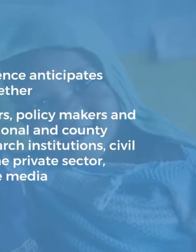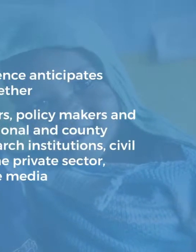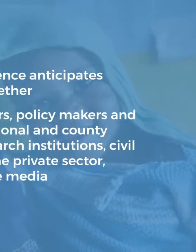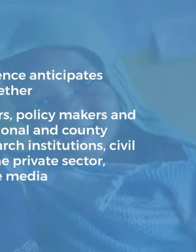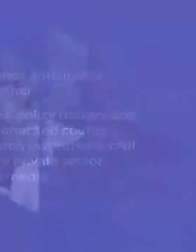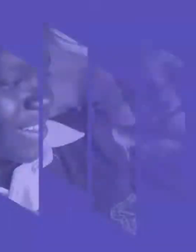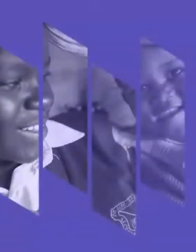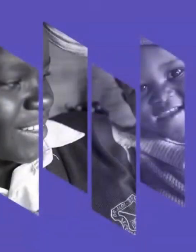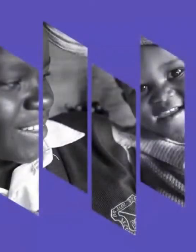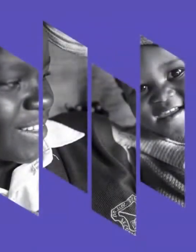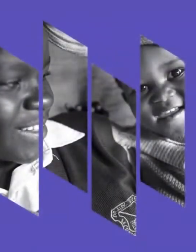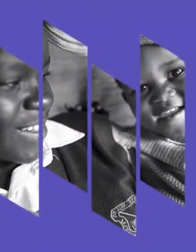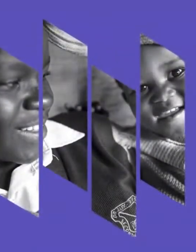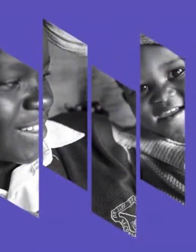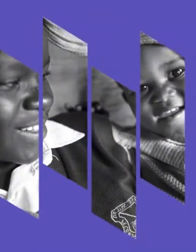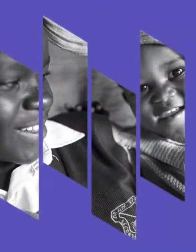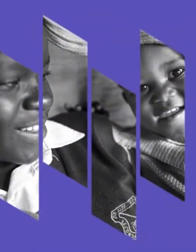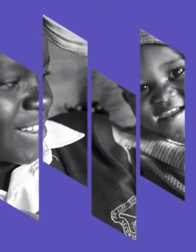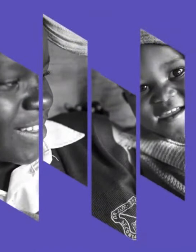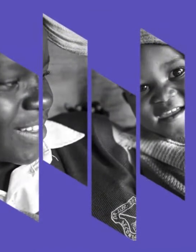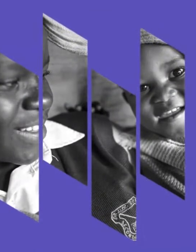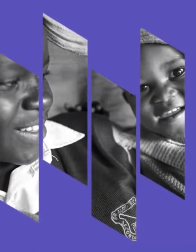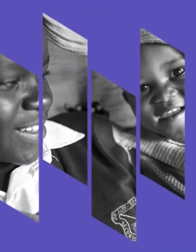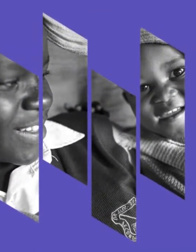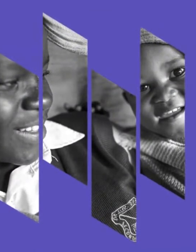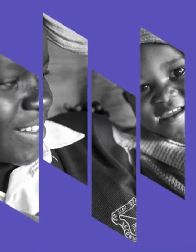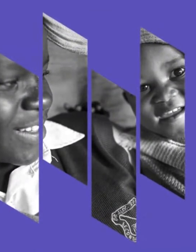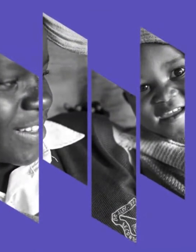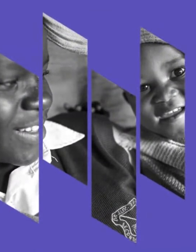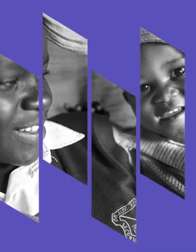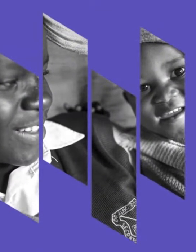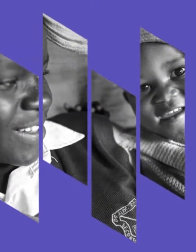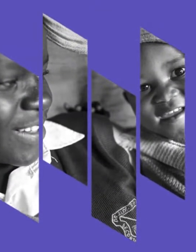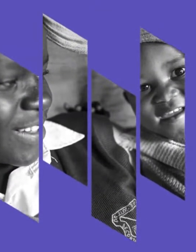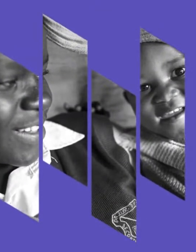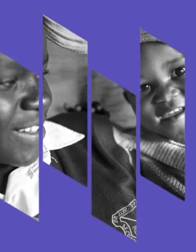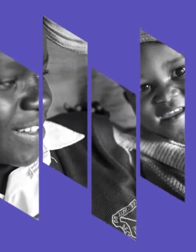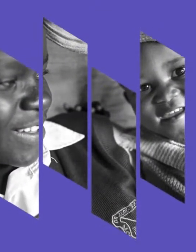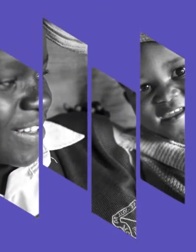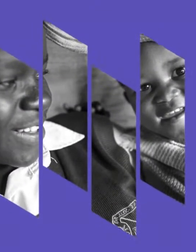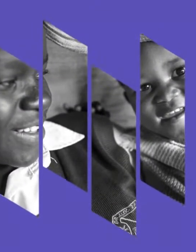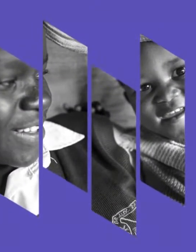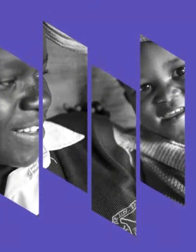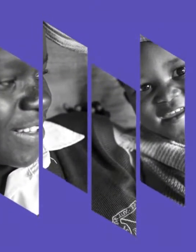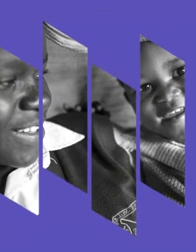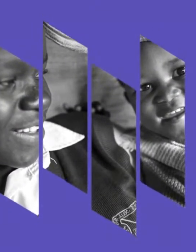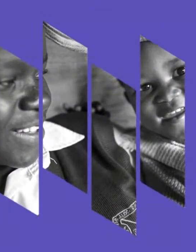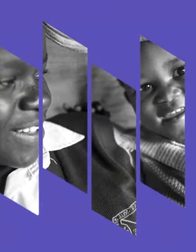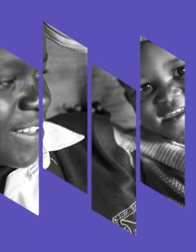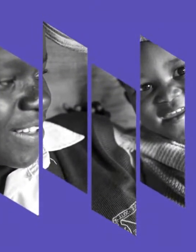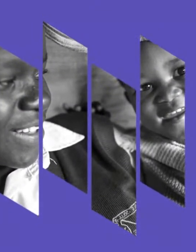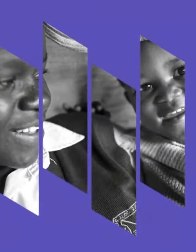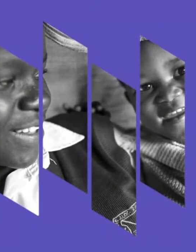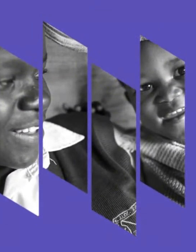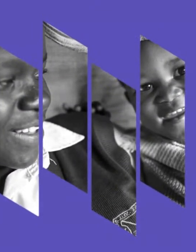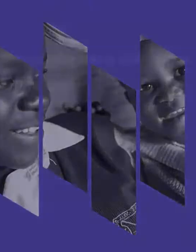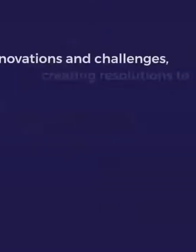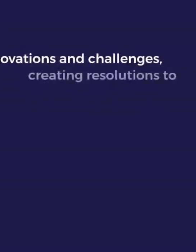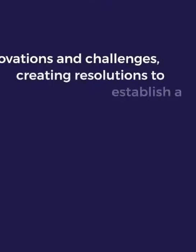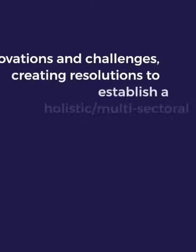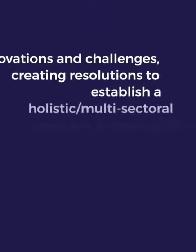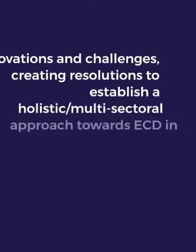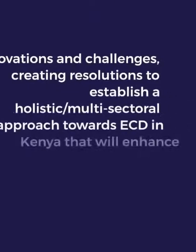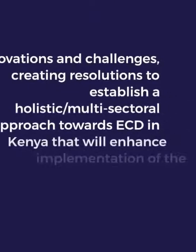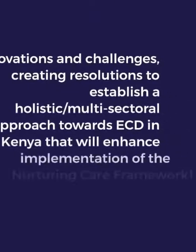Ajiduto nyalo ponya dongo. Ajiduto nyalo ponya dongo. En gima